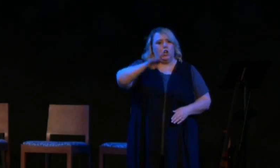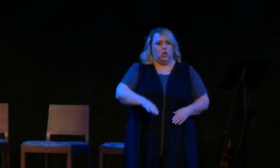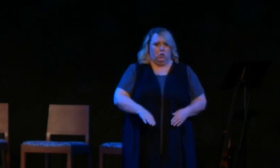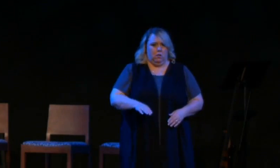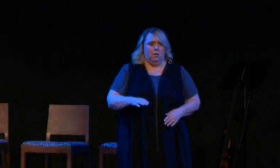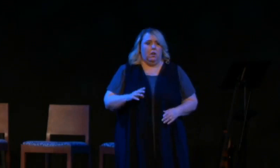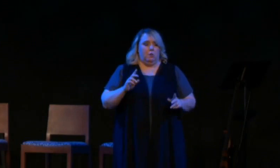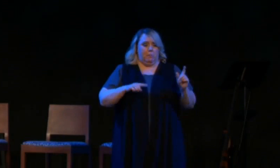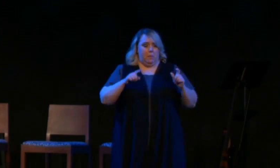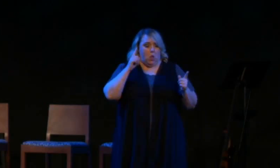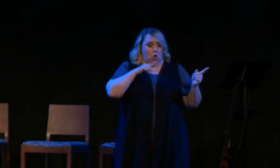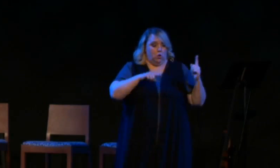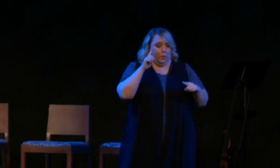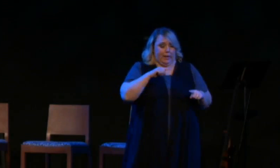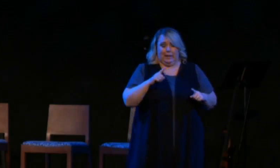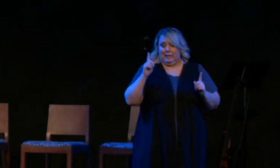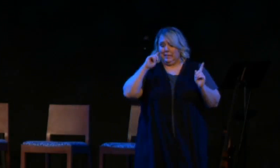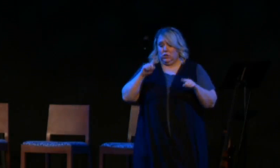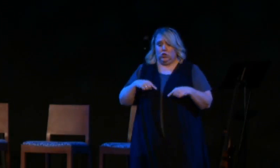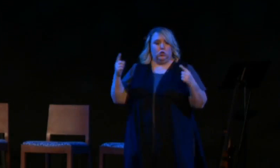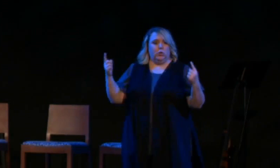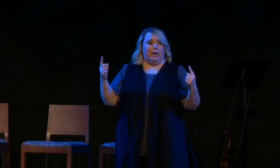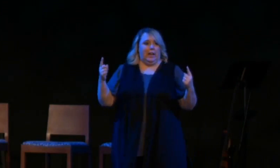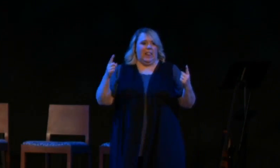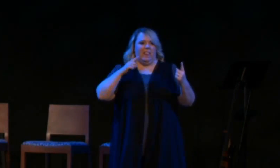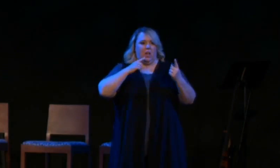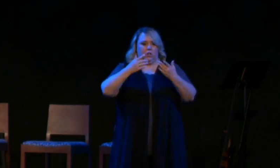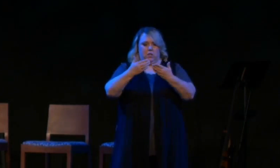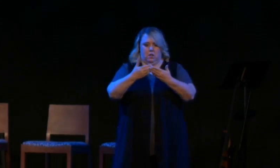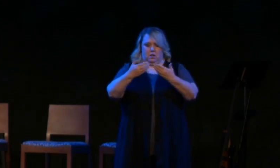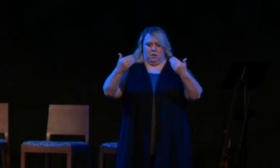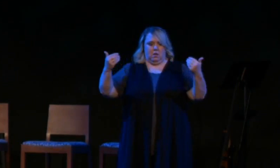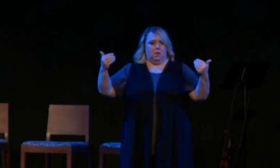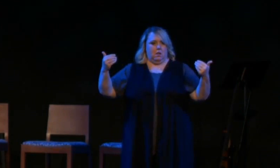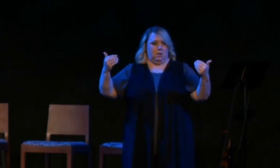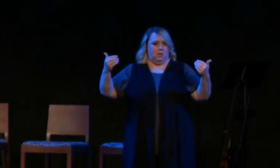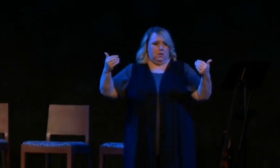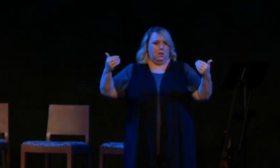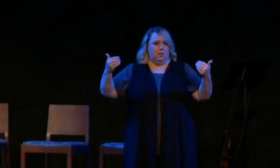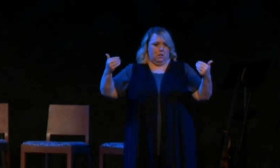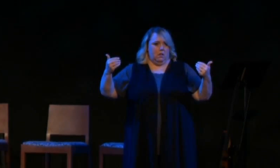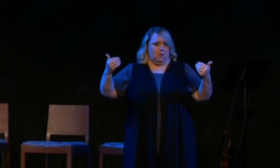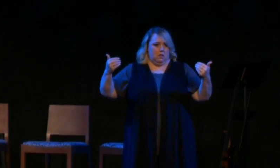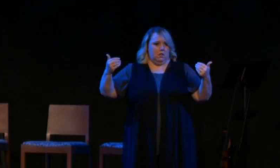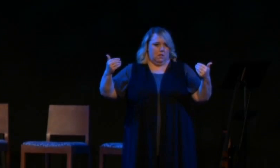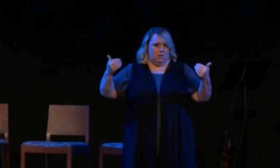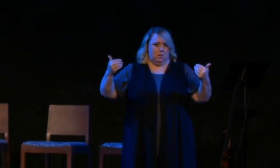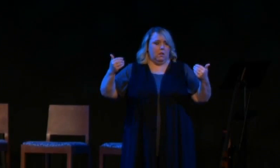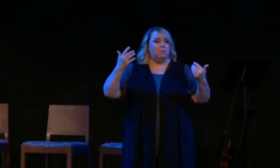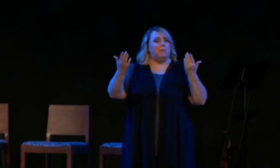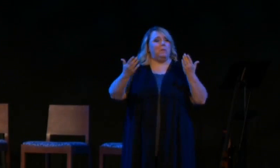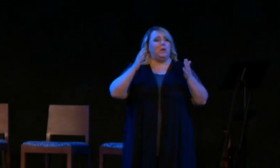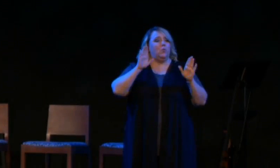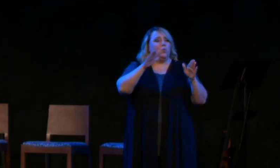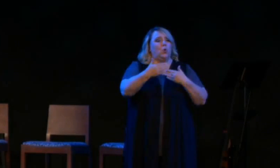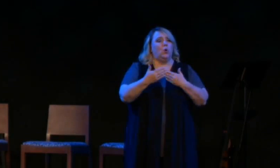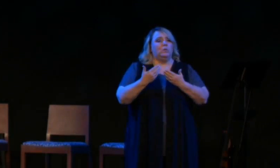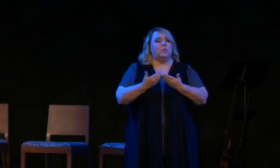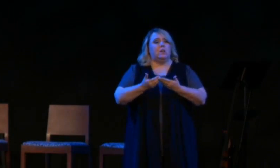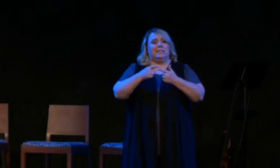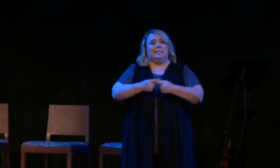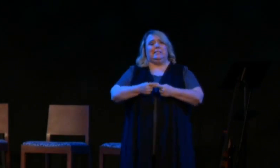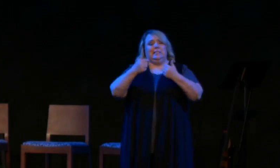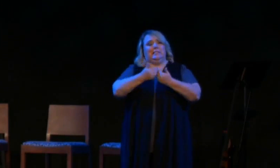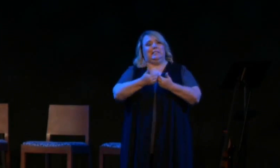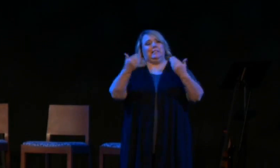becomes a 3-room camping tent so that the disagreeing children can be in opposite rooms. That's this idea of a